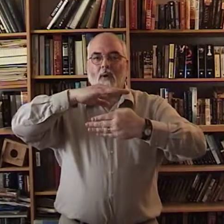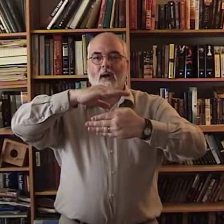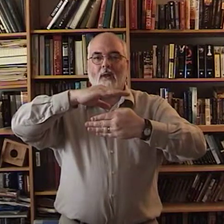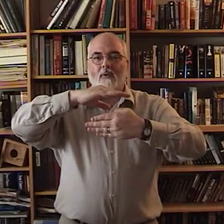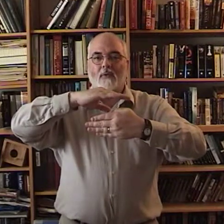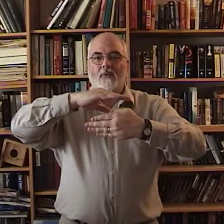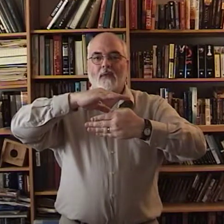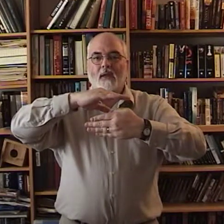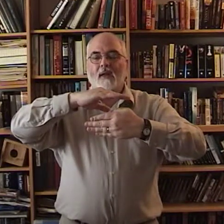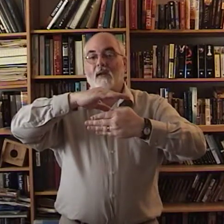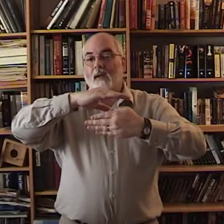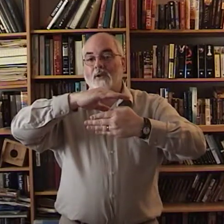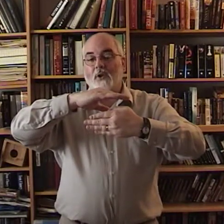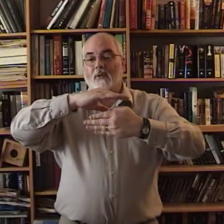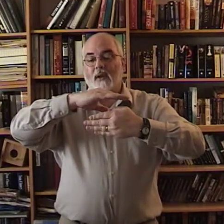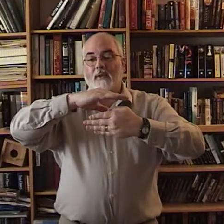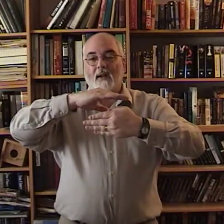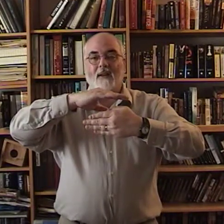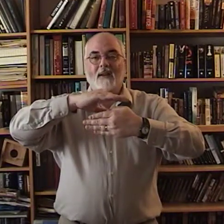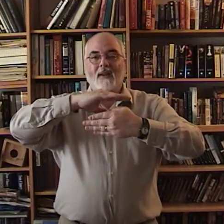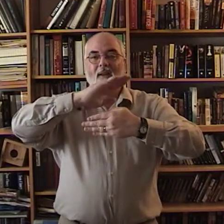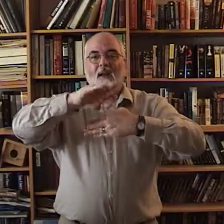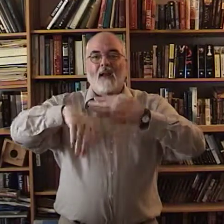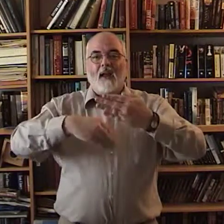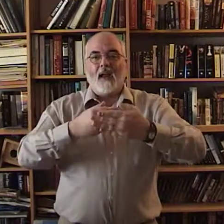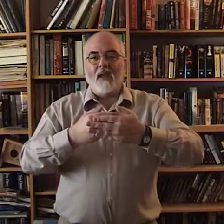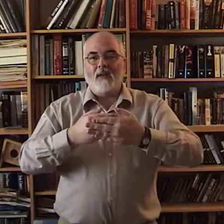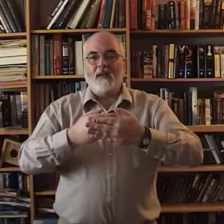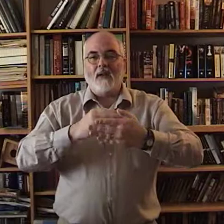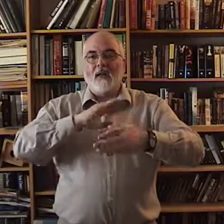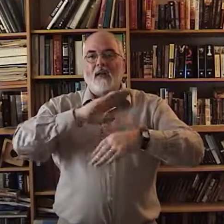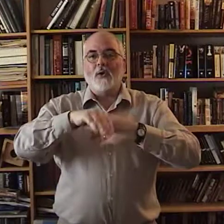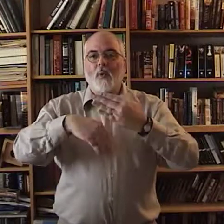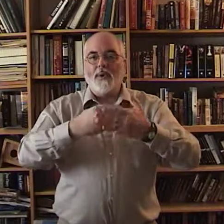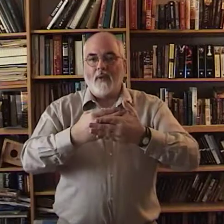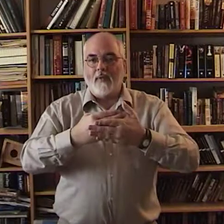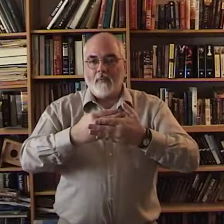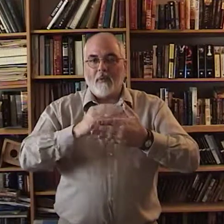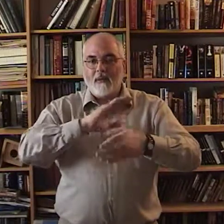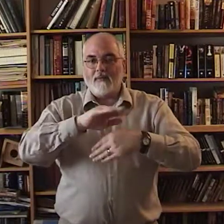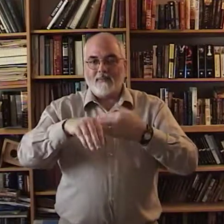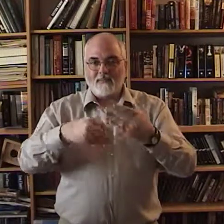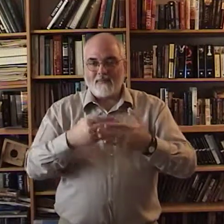hand roof. Unless you're left-handed. And then twiddle them.